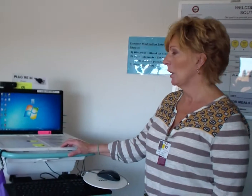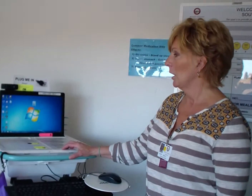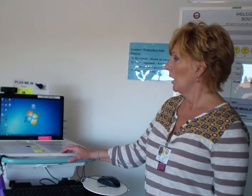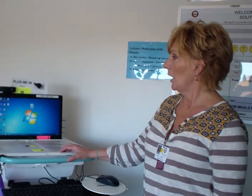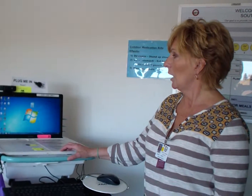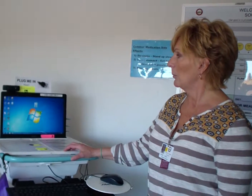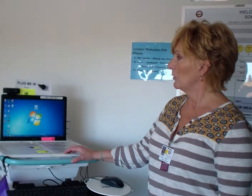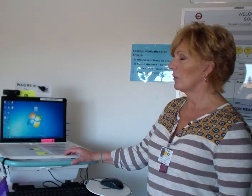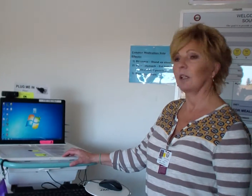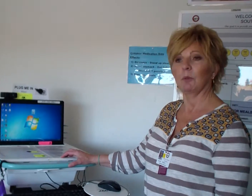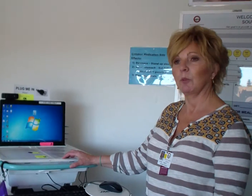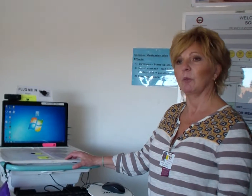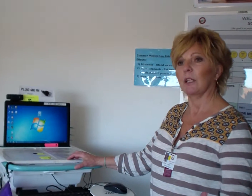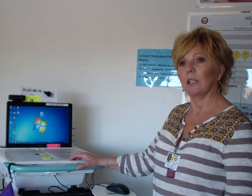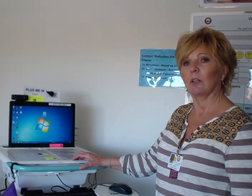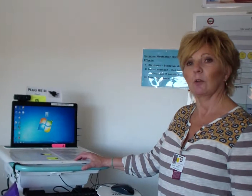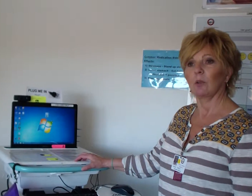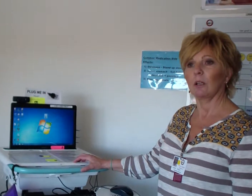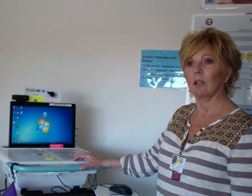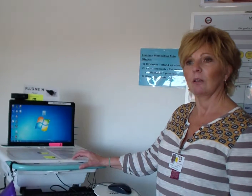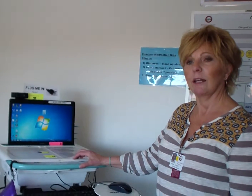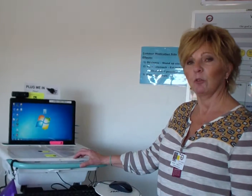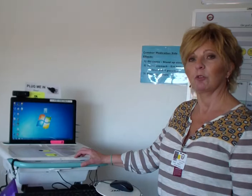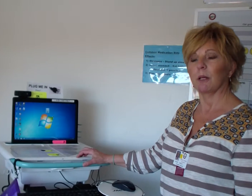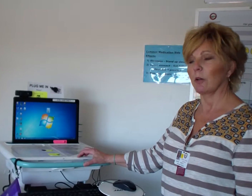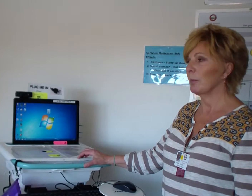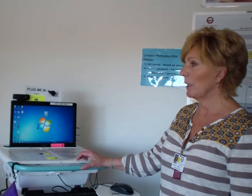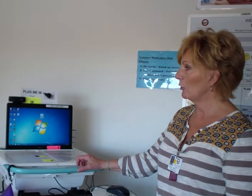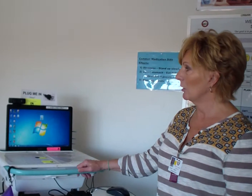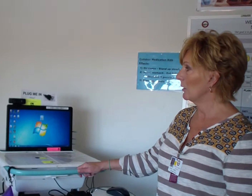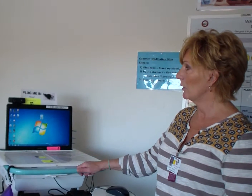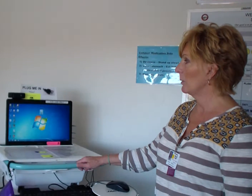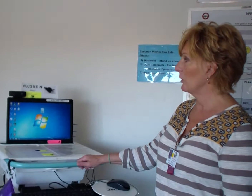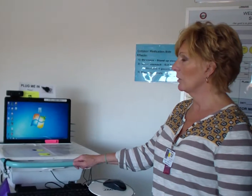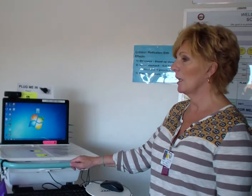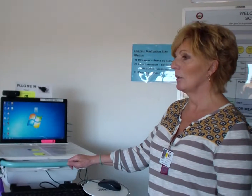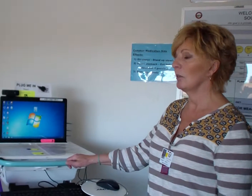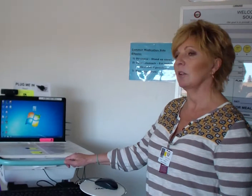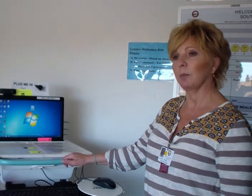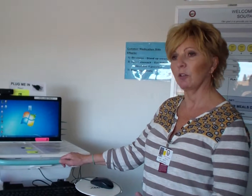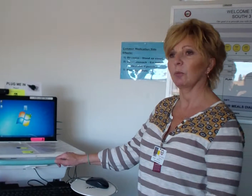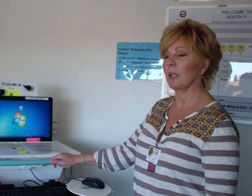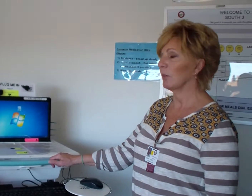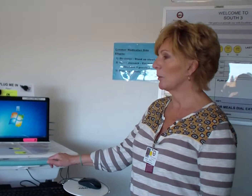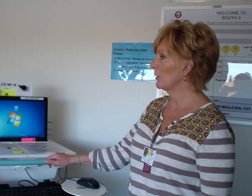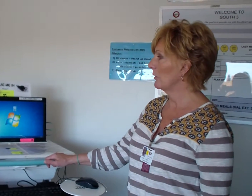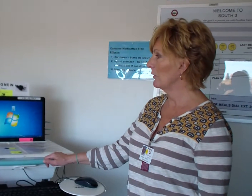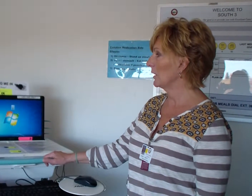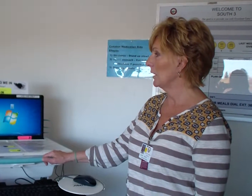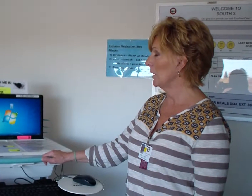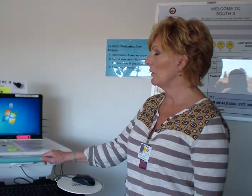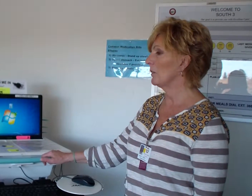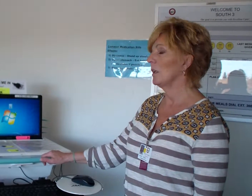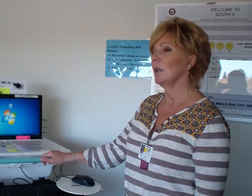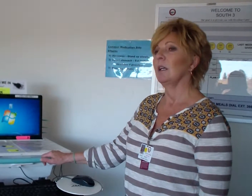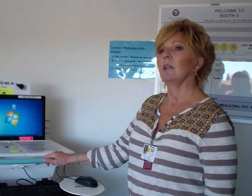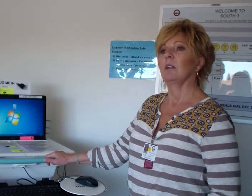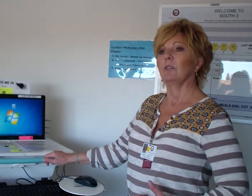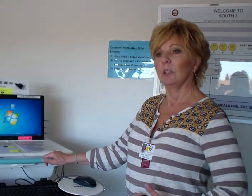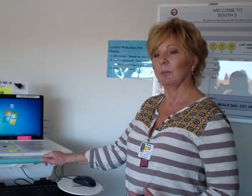occur. Just like we would with any other language barrier patient, this patient would have some specific